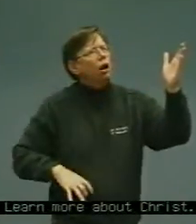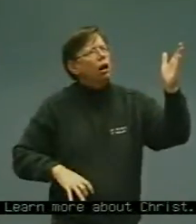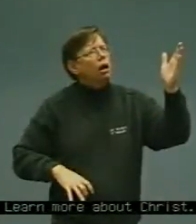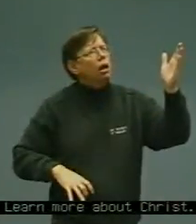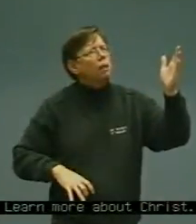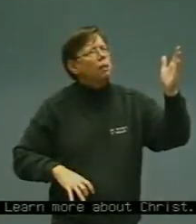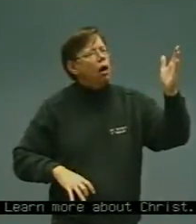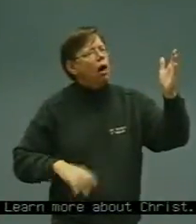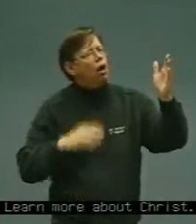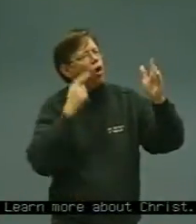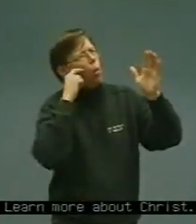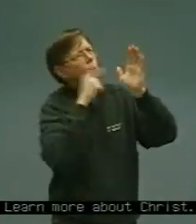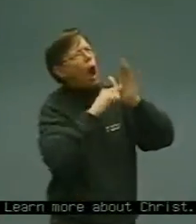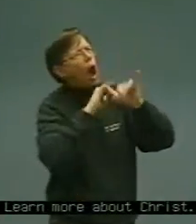Learn more about Christ.